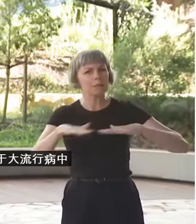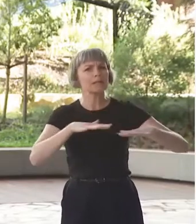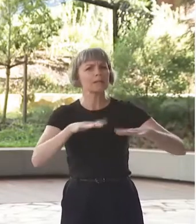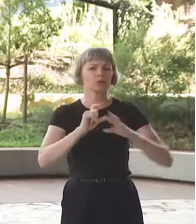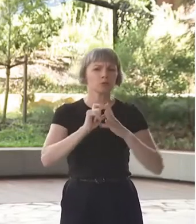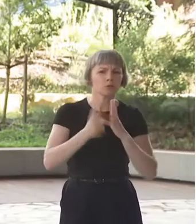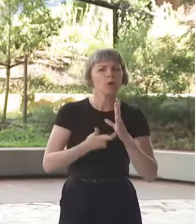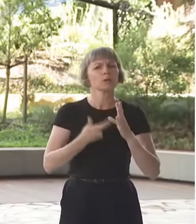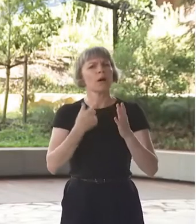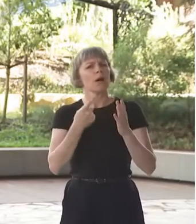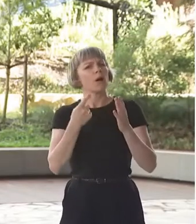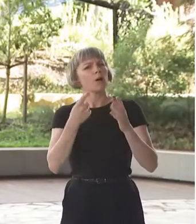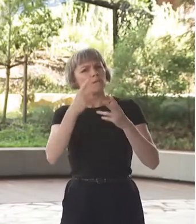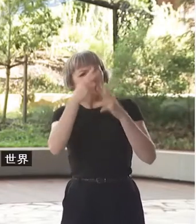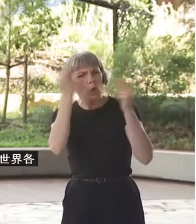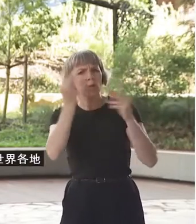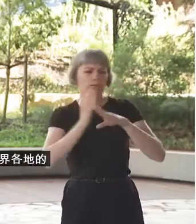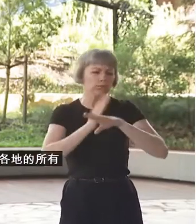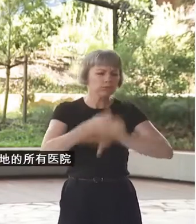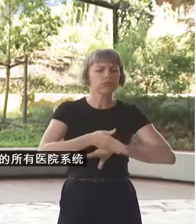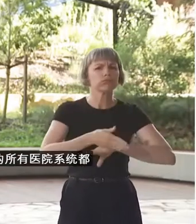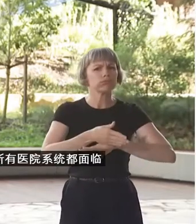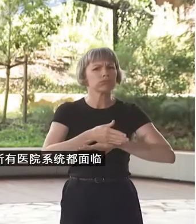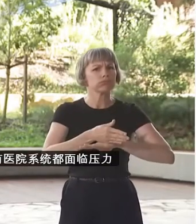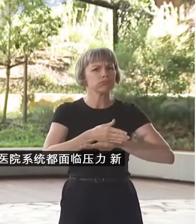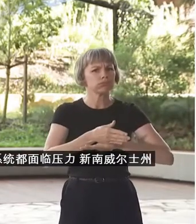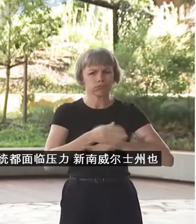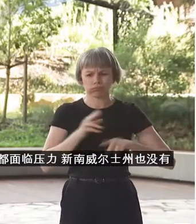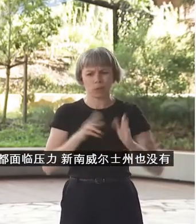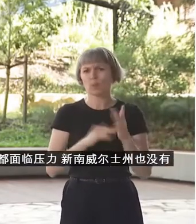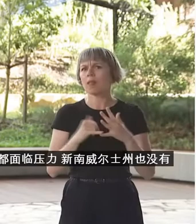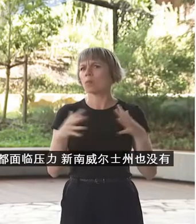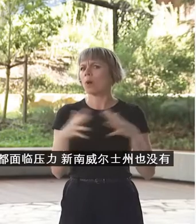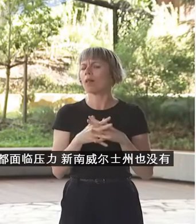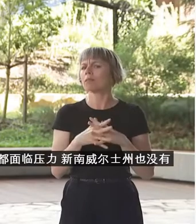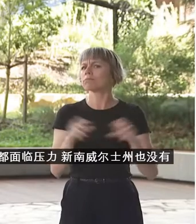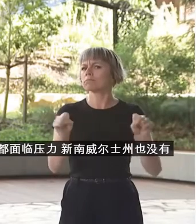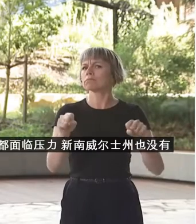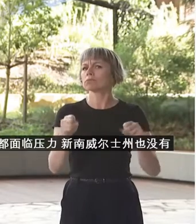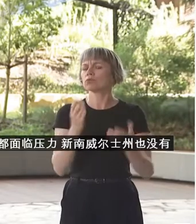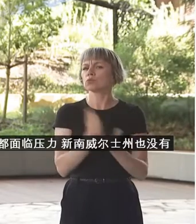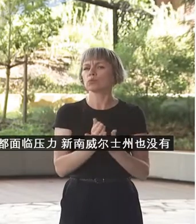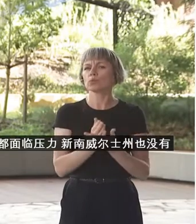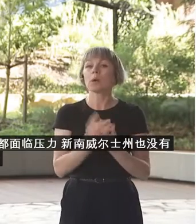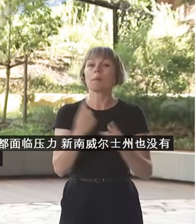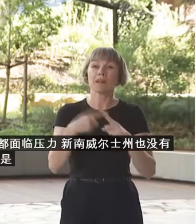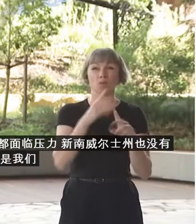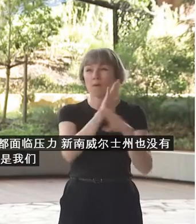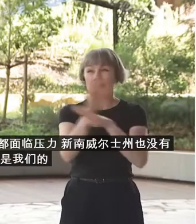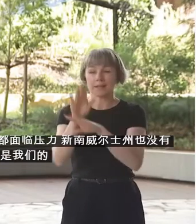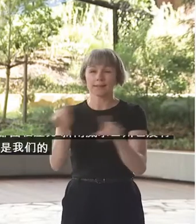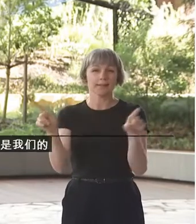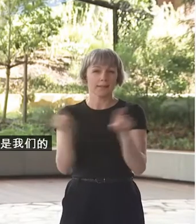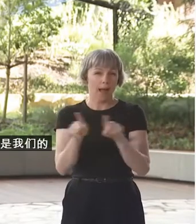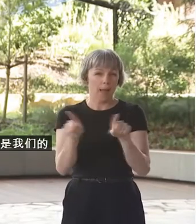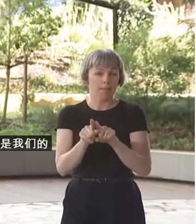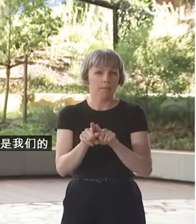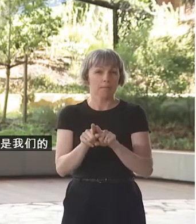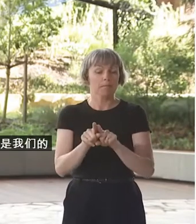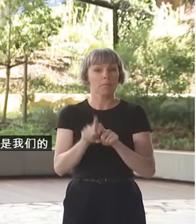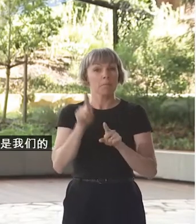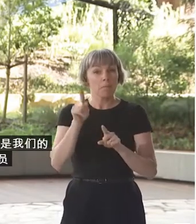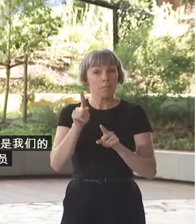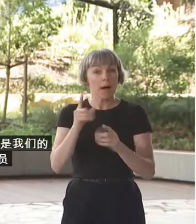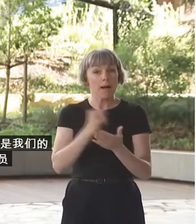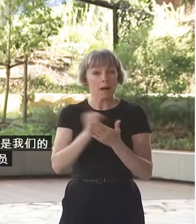systems are under pressure right around the world. New South Wales is no different. What we are very blessed by here in our state is having